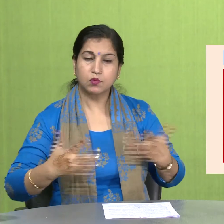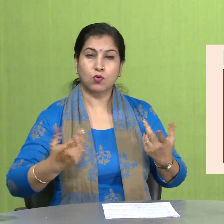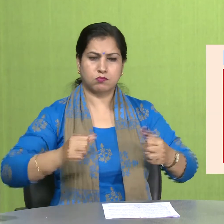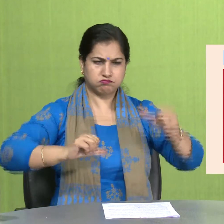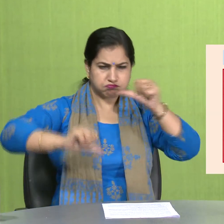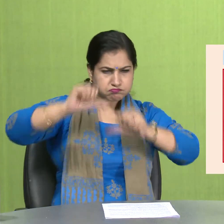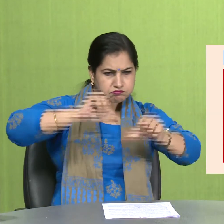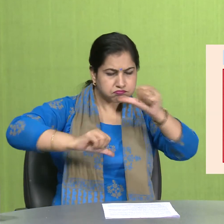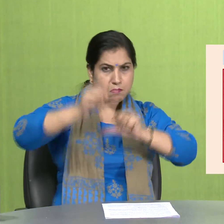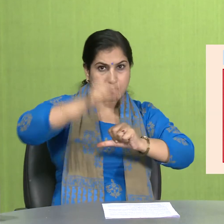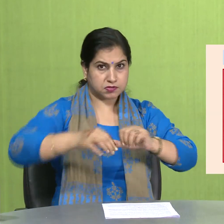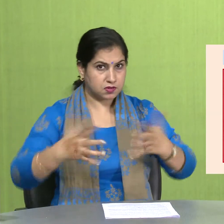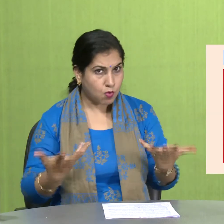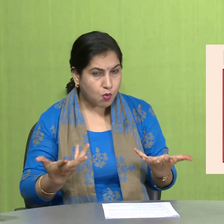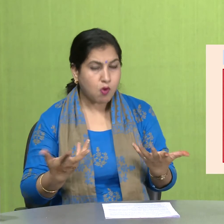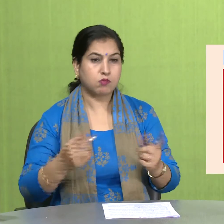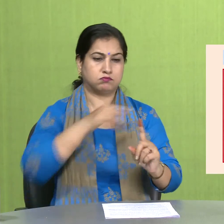science, and social service.